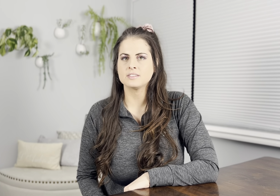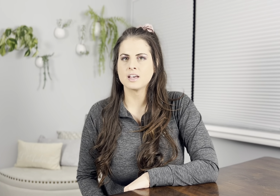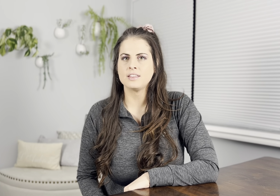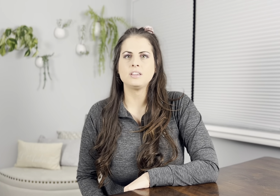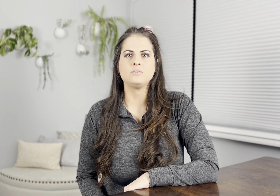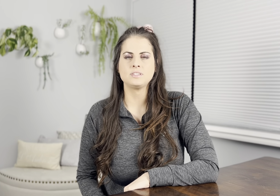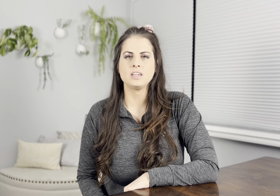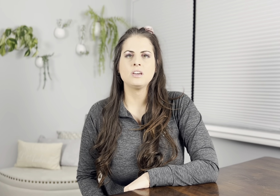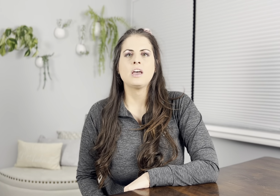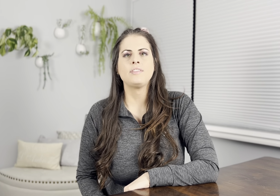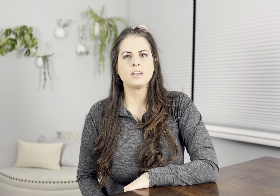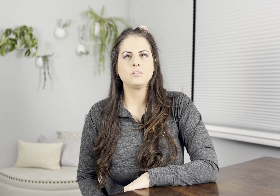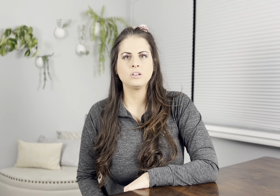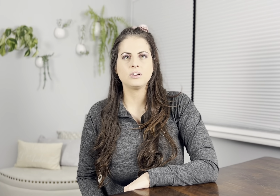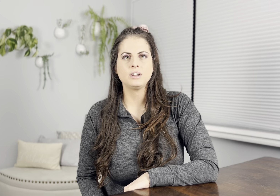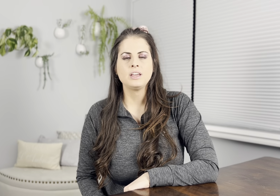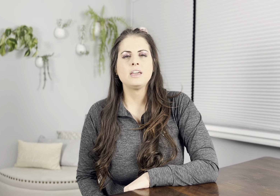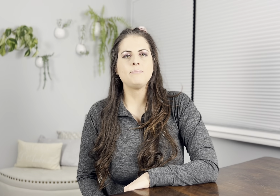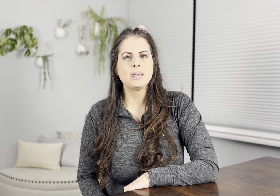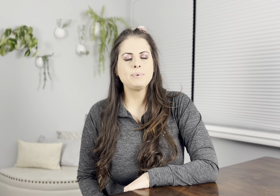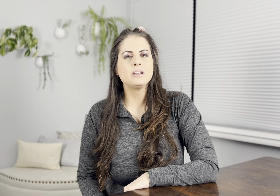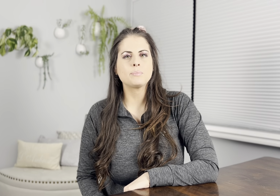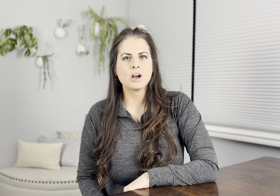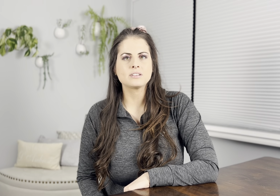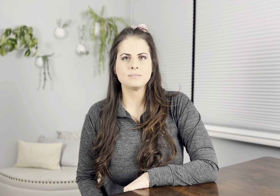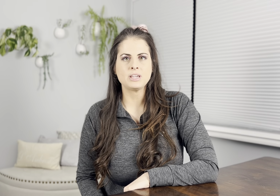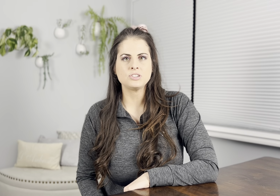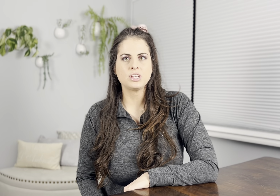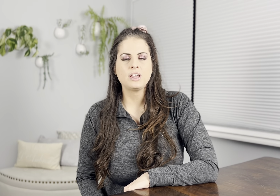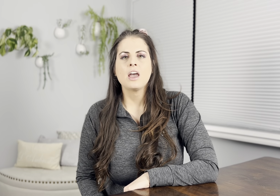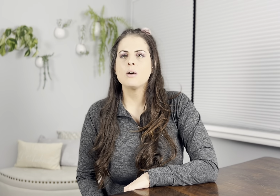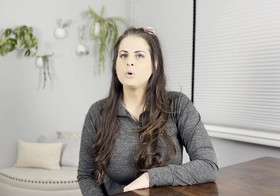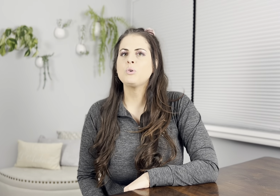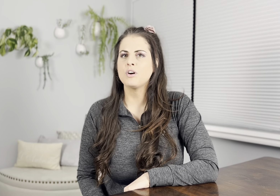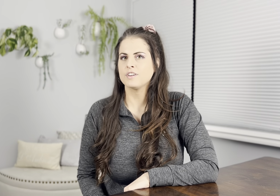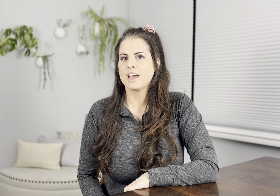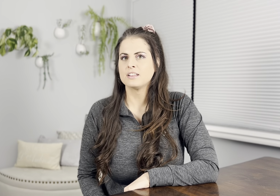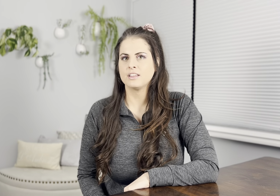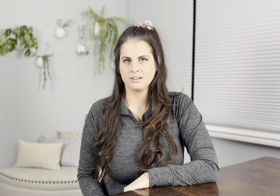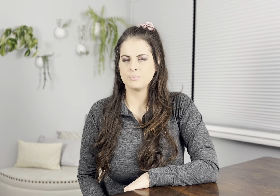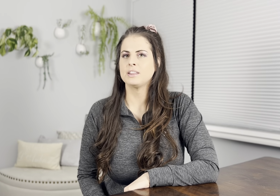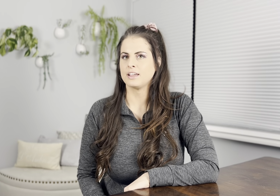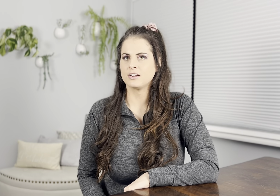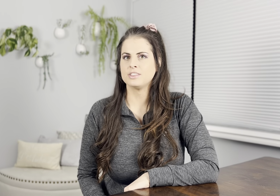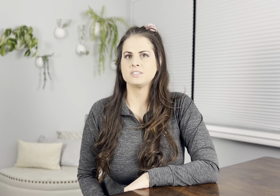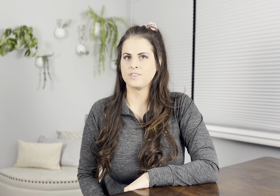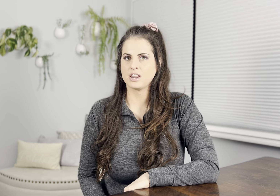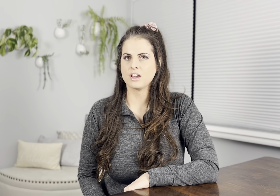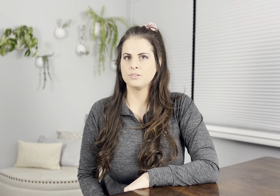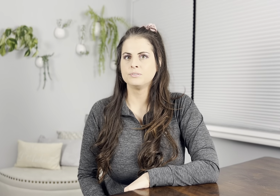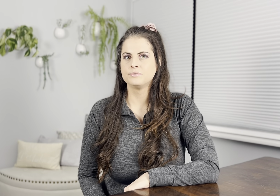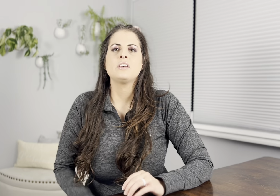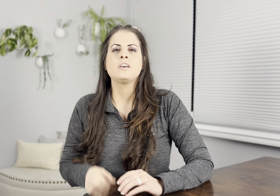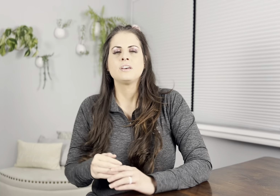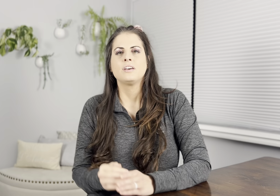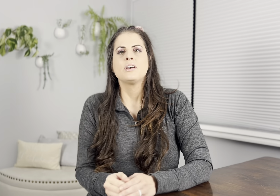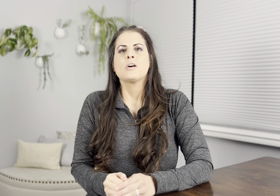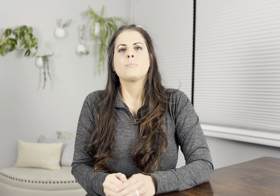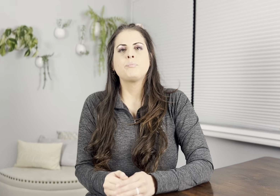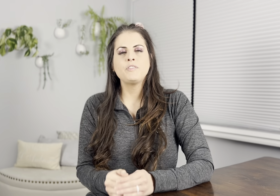sign that you see and that you learn. It may be an approximation, and we'll go over that a little bit later in this video. Before